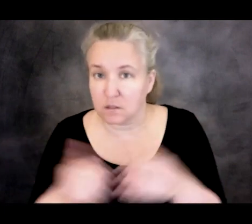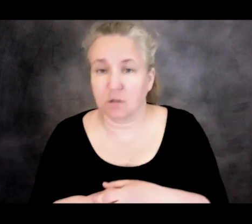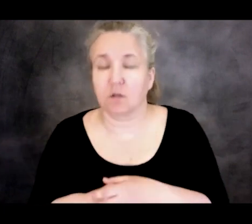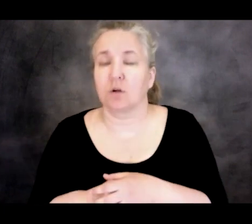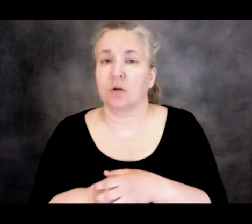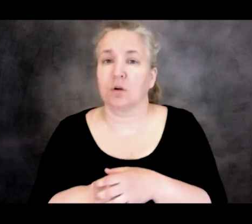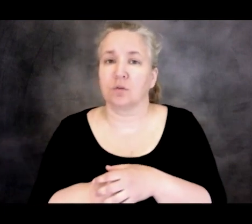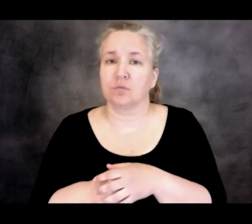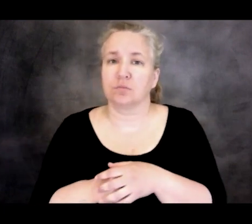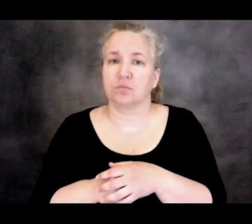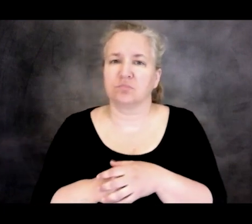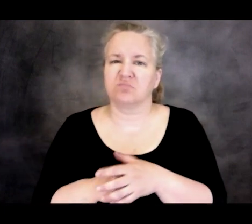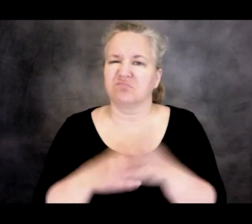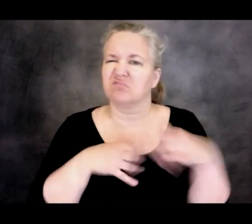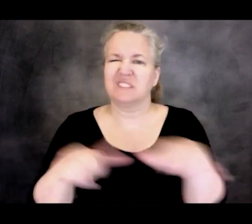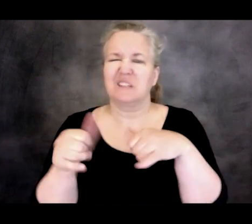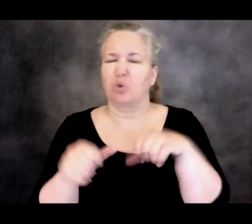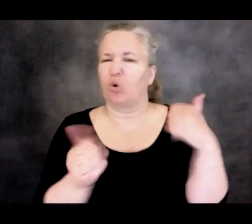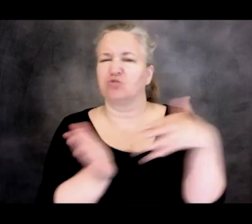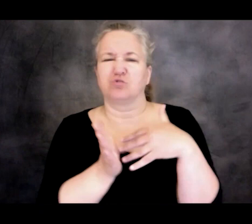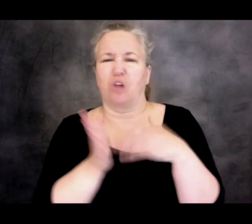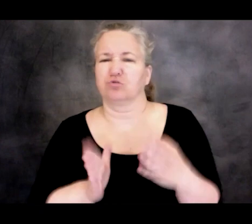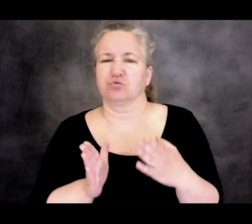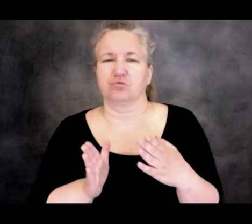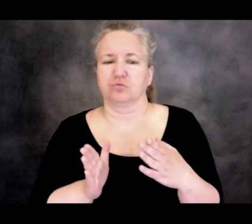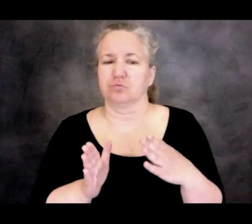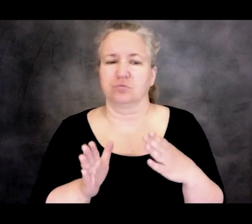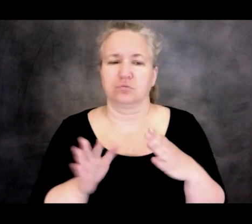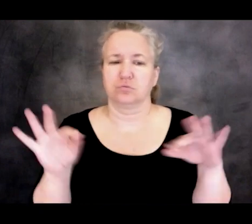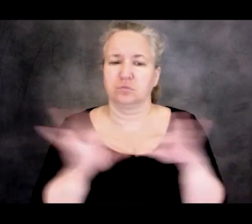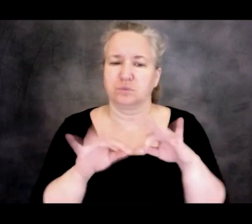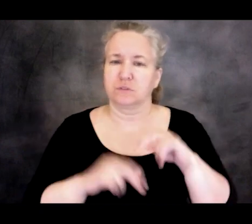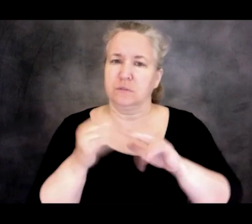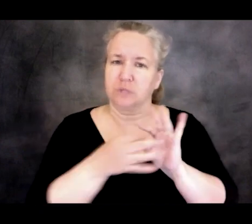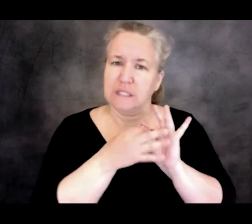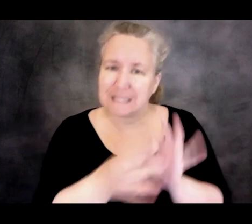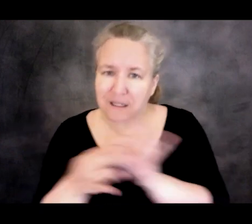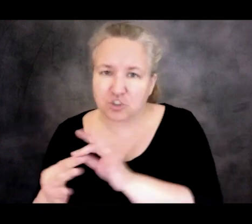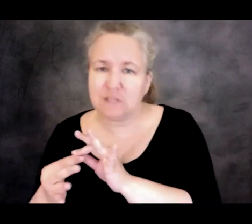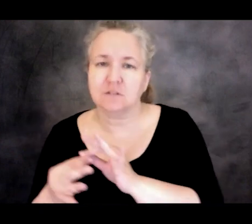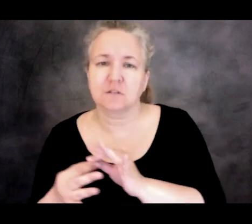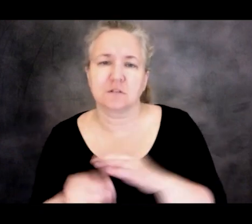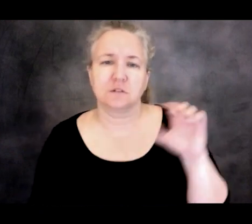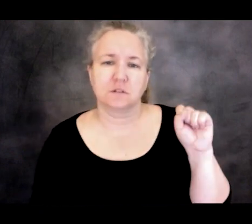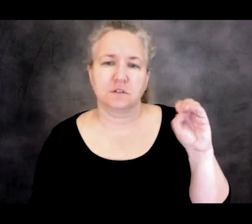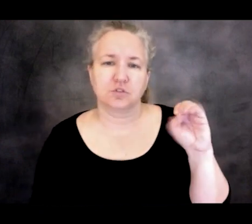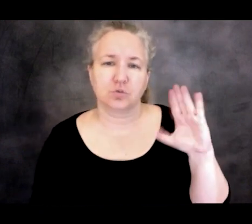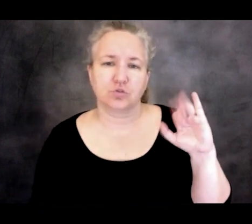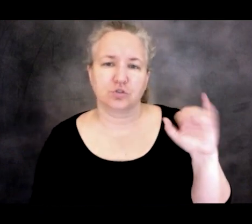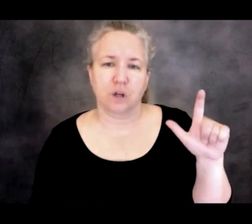as scholars do, in building connections, the social capital